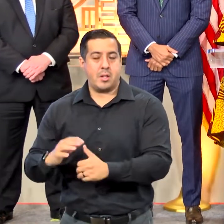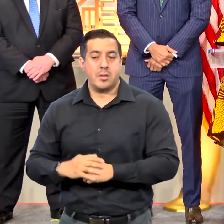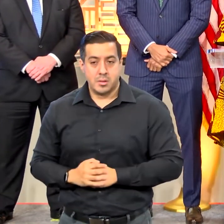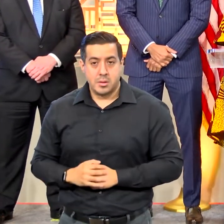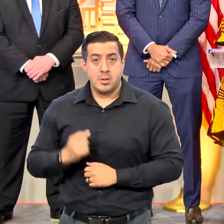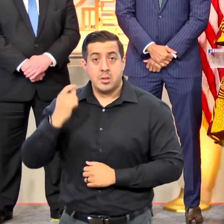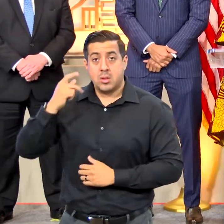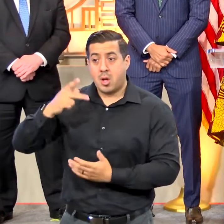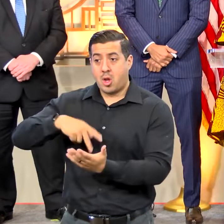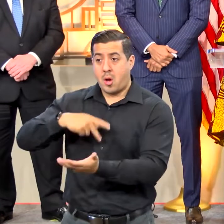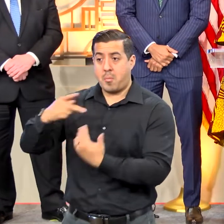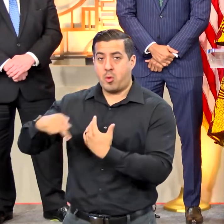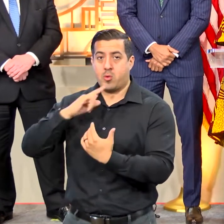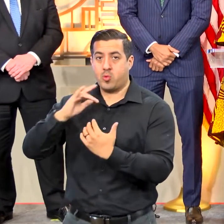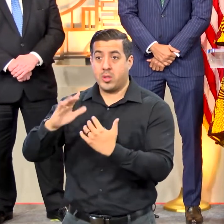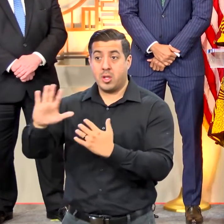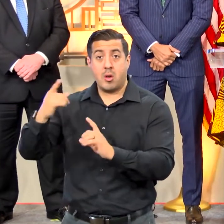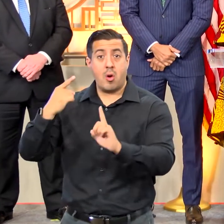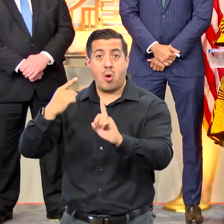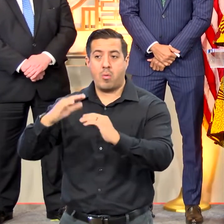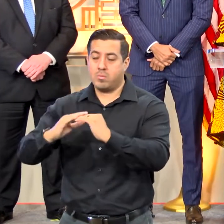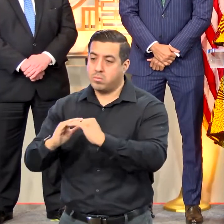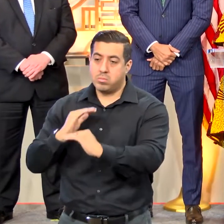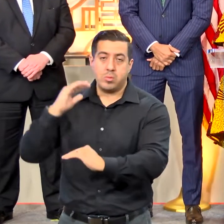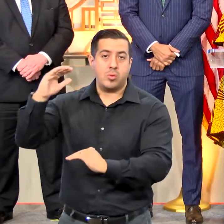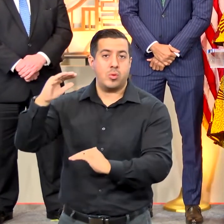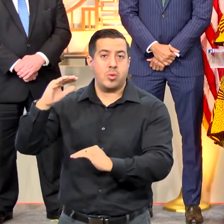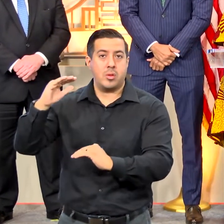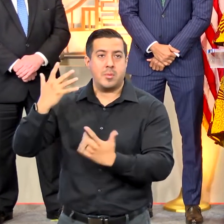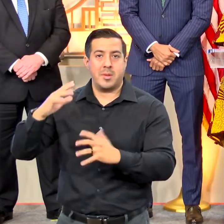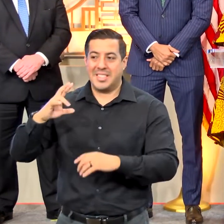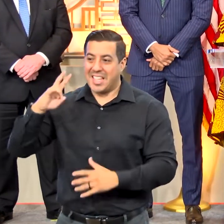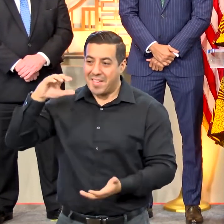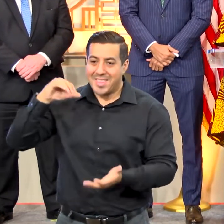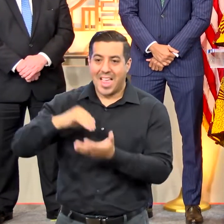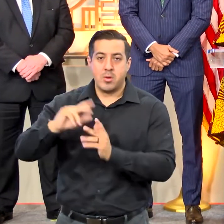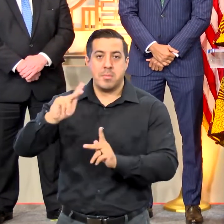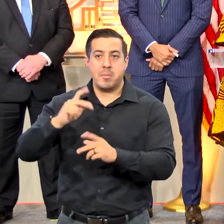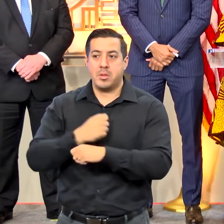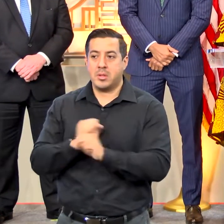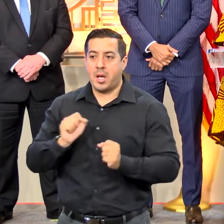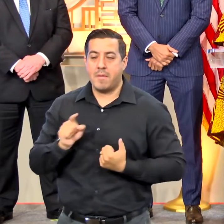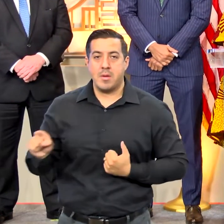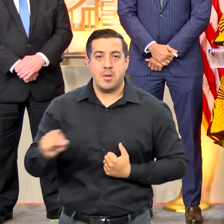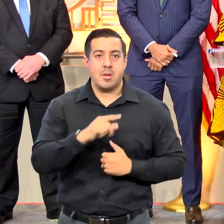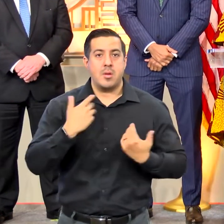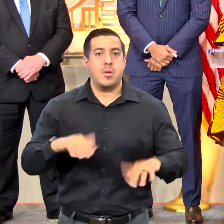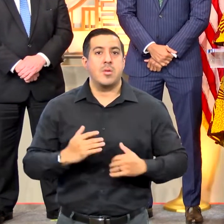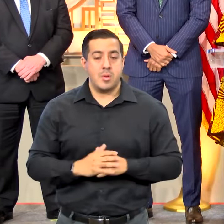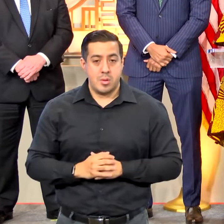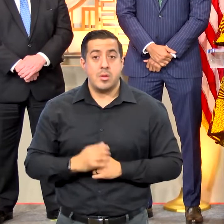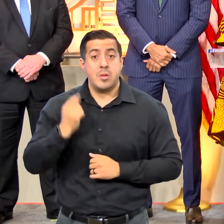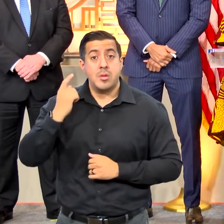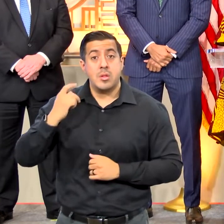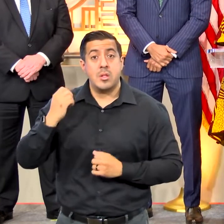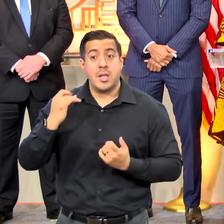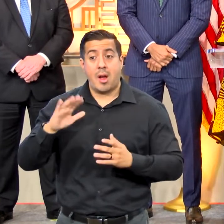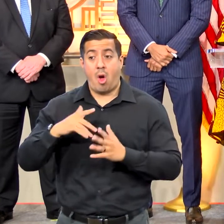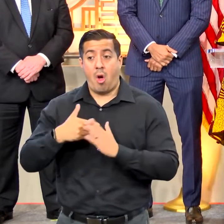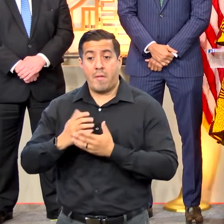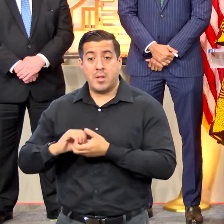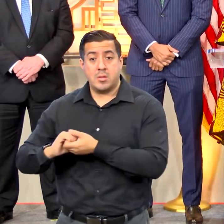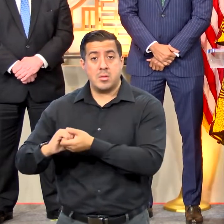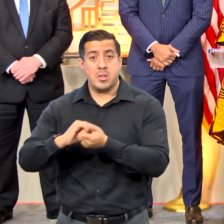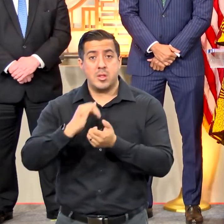The program exceeded its goal. In record time, over 7,000 people were served. This coalition facilitated the